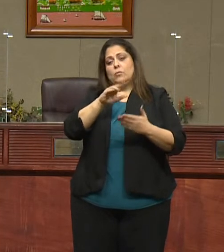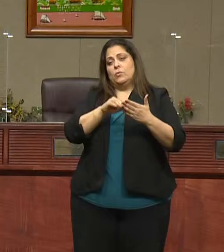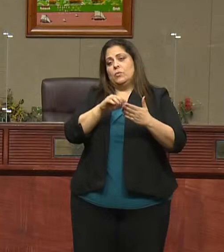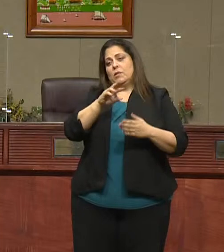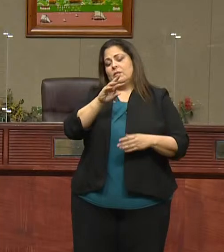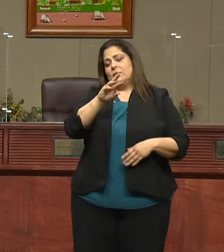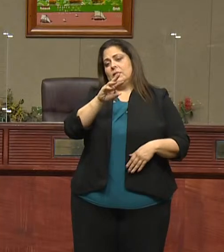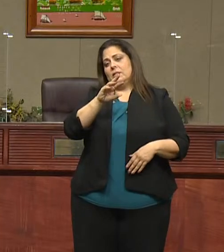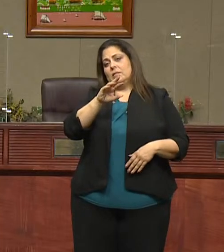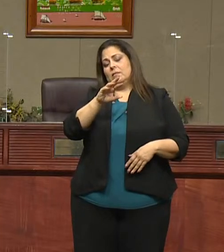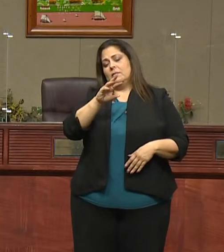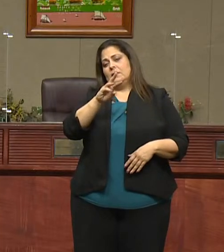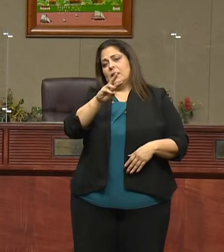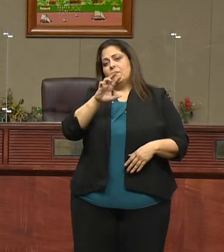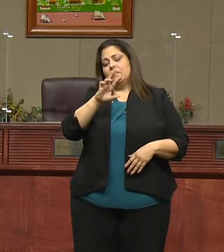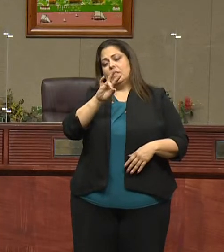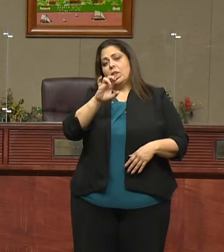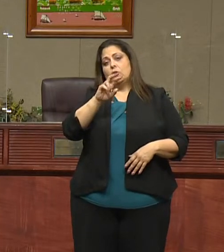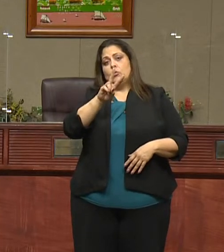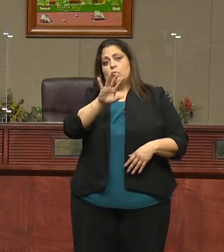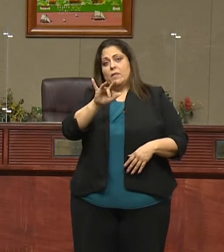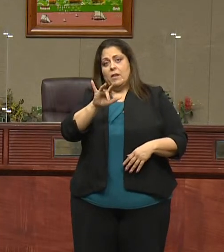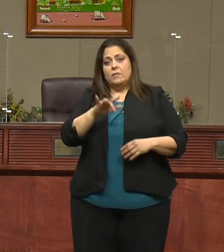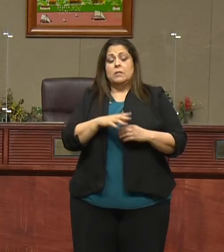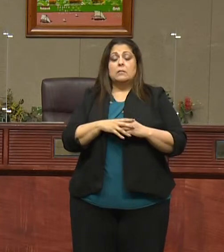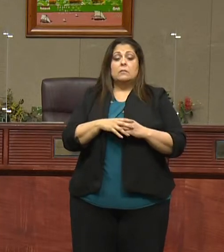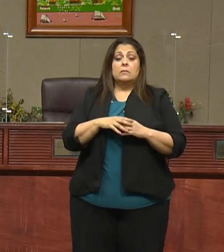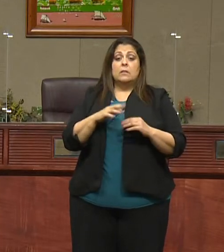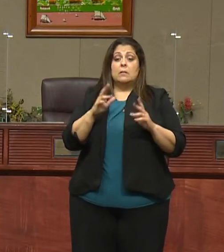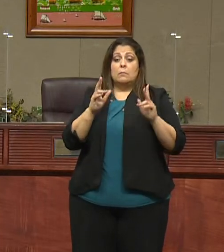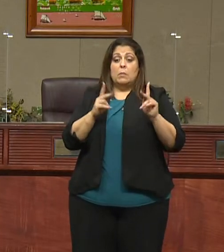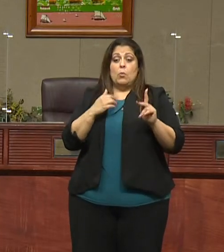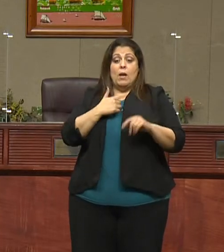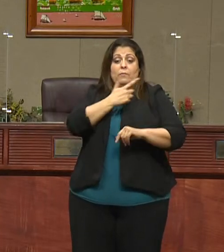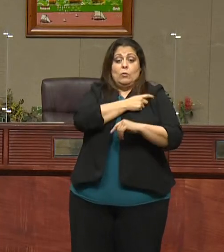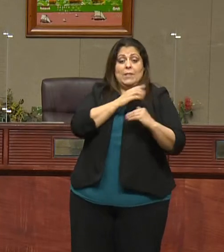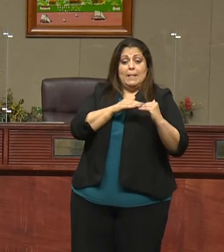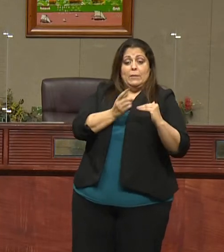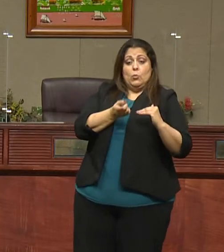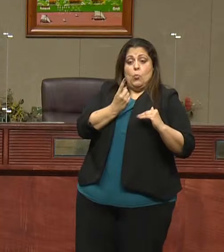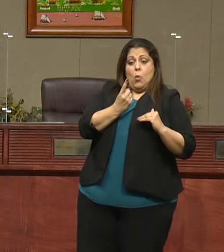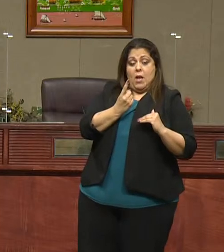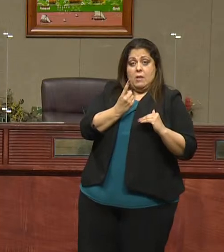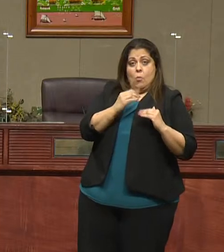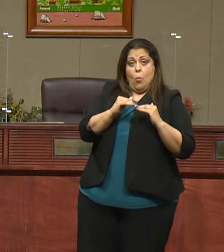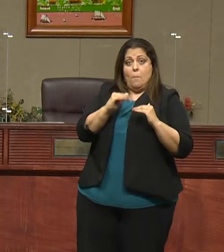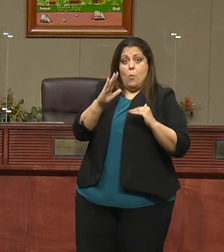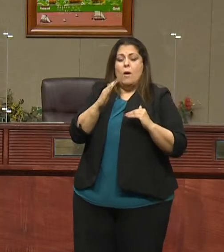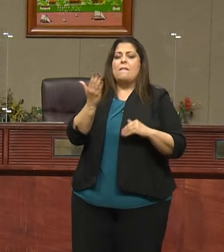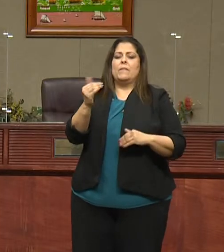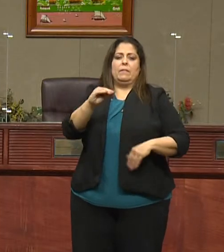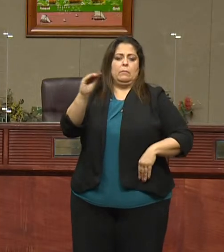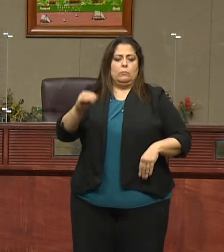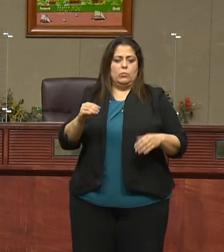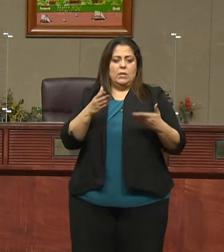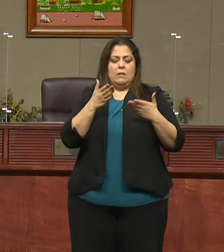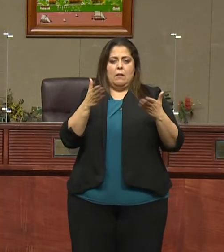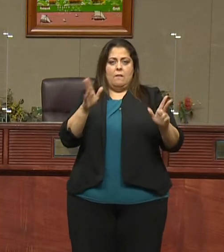200,725. And so residents receiving 1 or more doses of vaccine is 15%, as the mayor mentioned, and